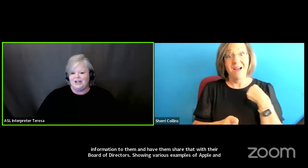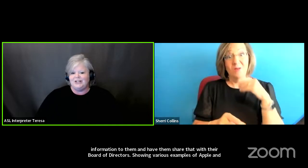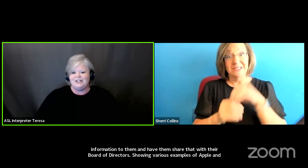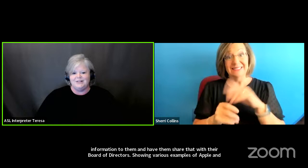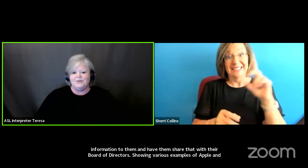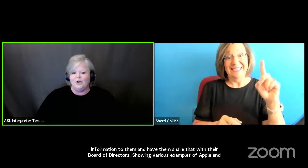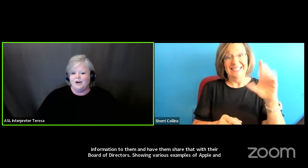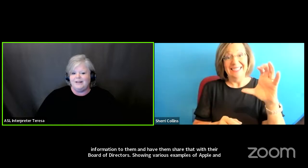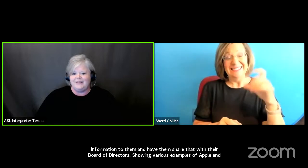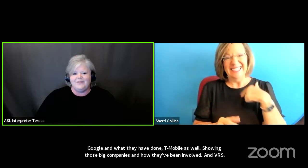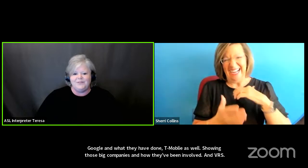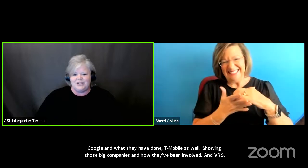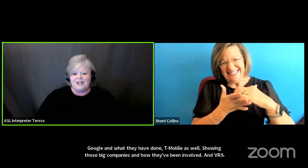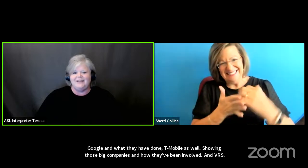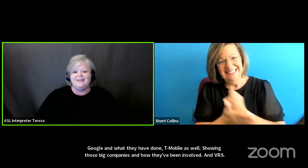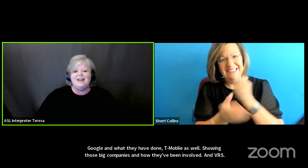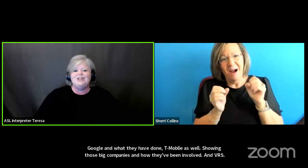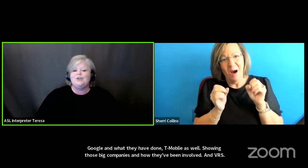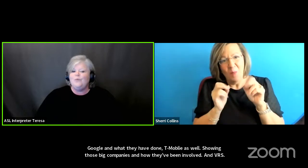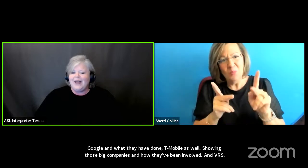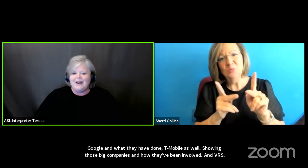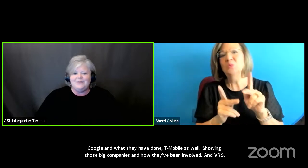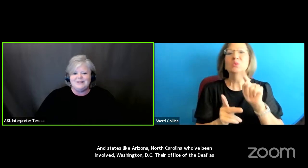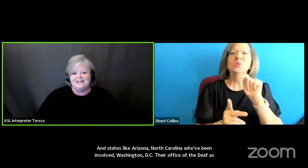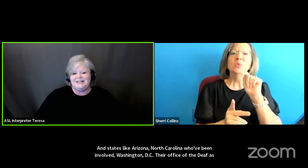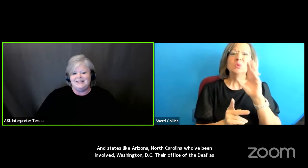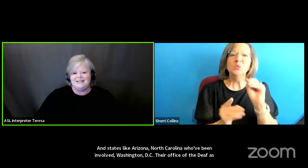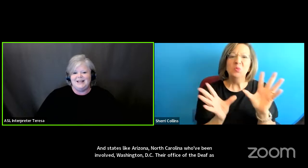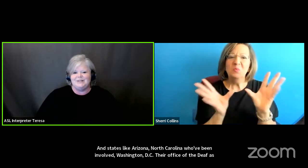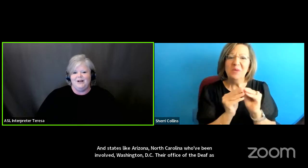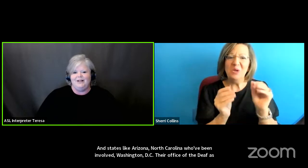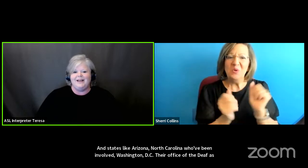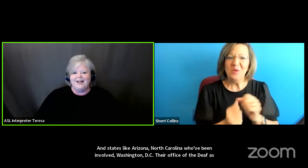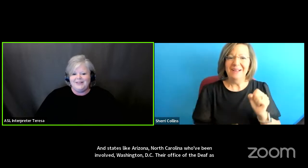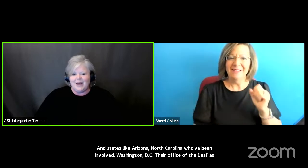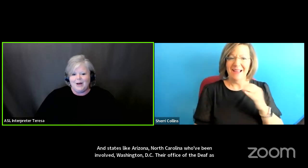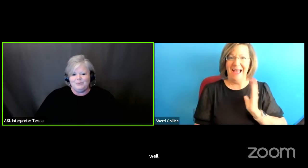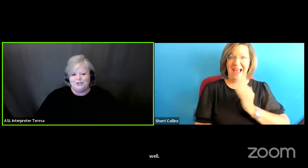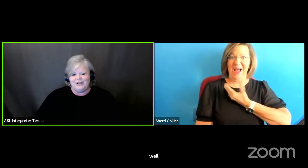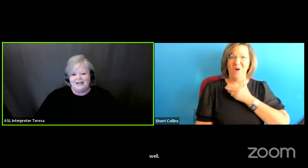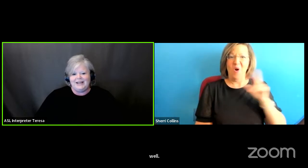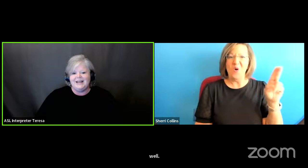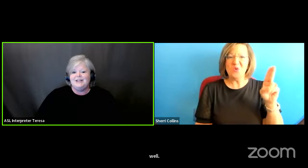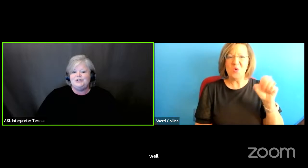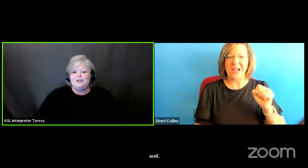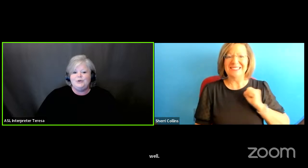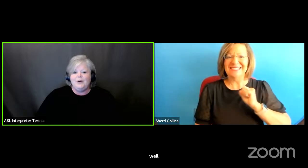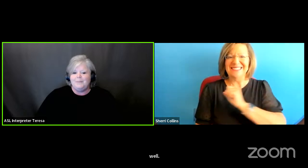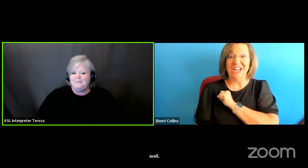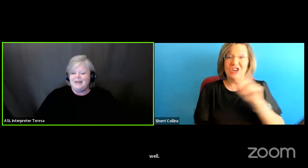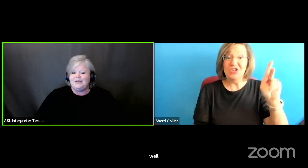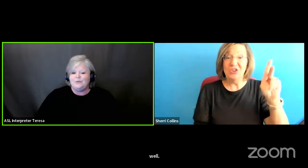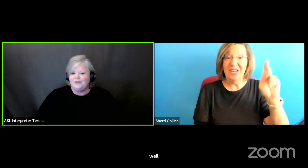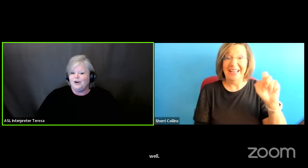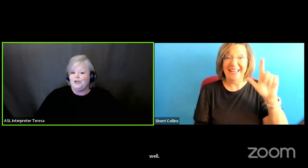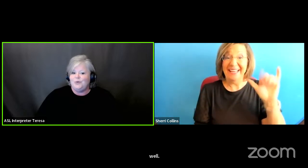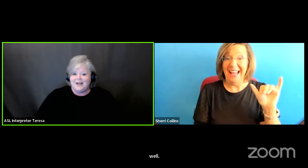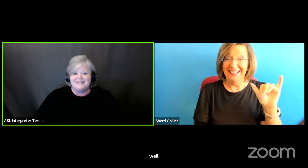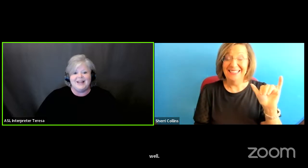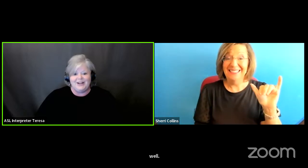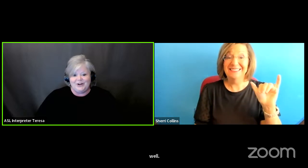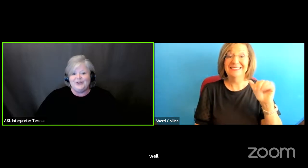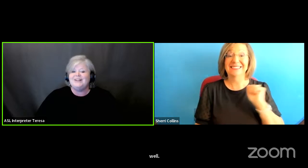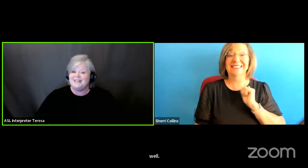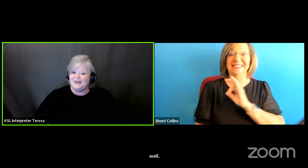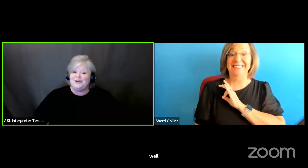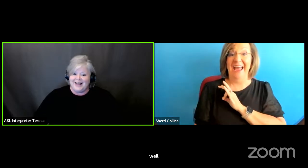great suggestions regarding that vision. So when I was in D.C. as well, I got the opportunity to meet with our